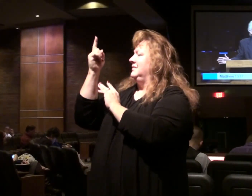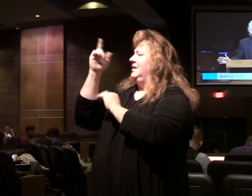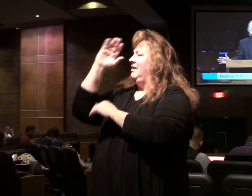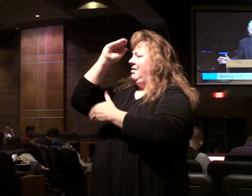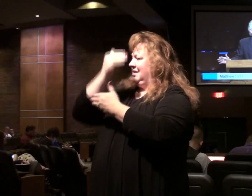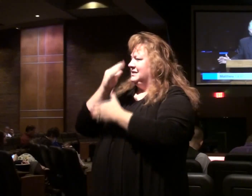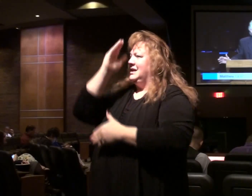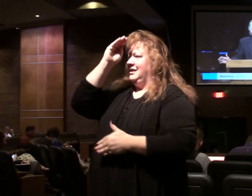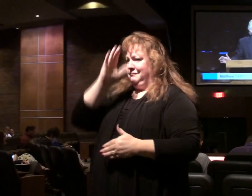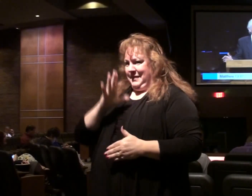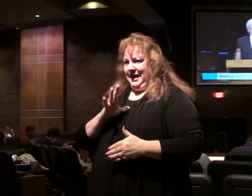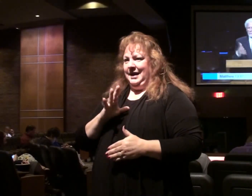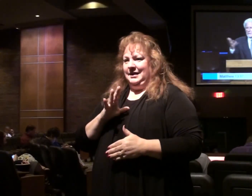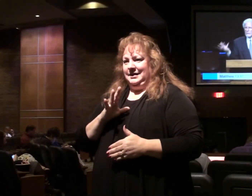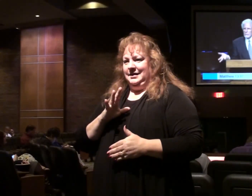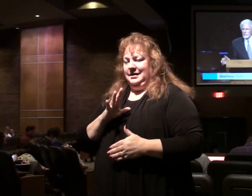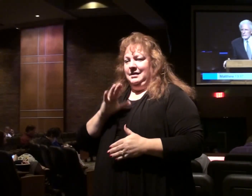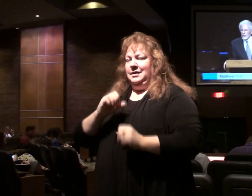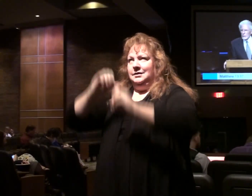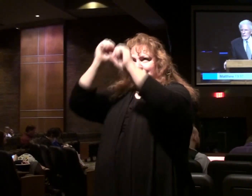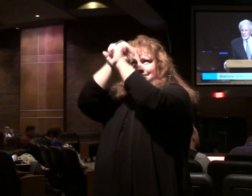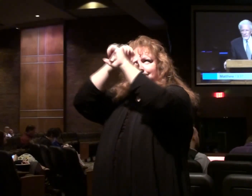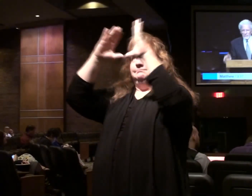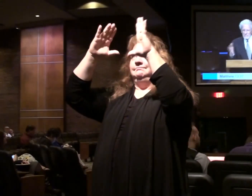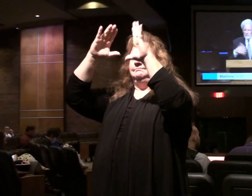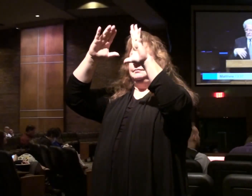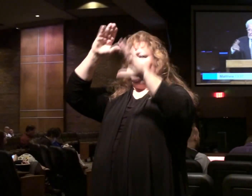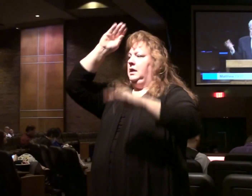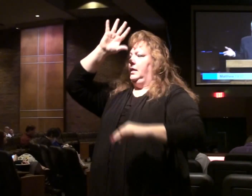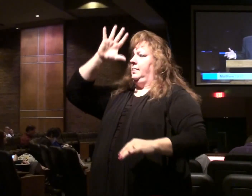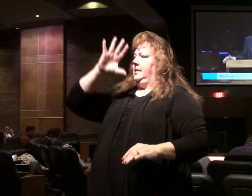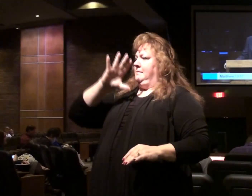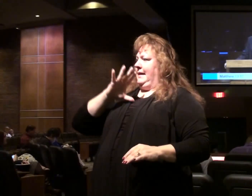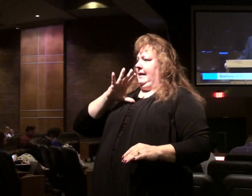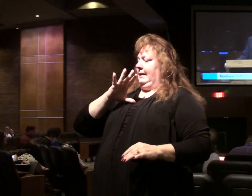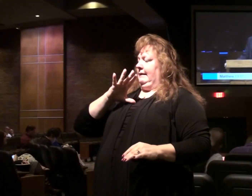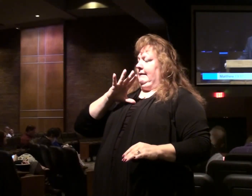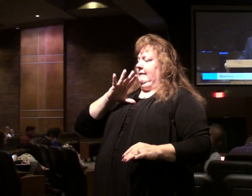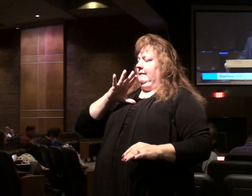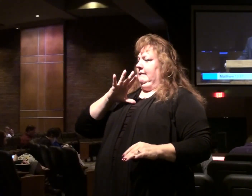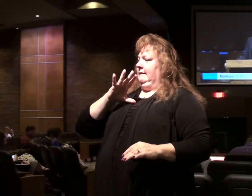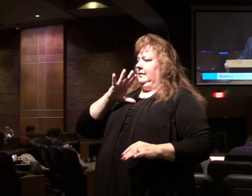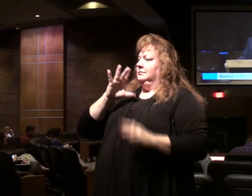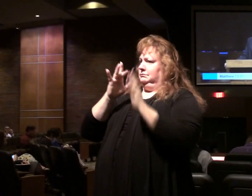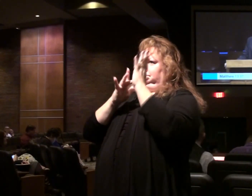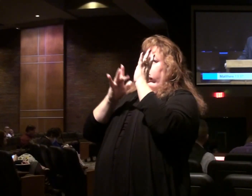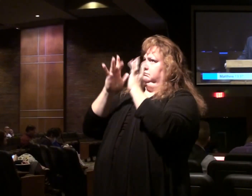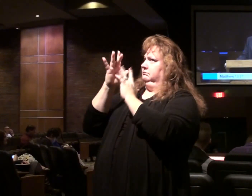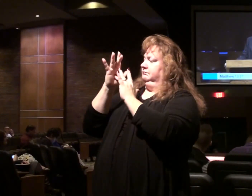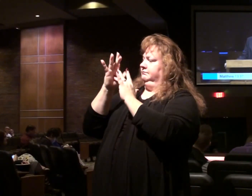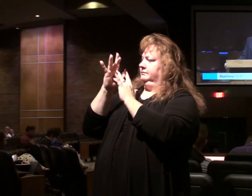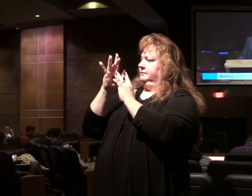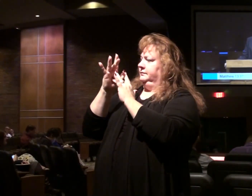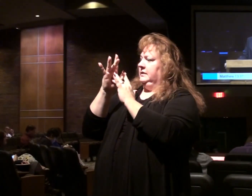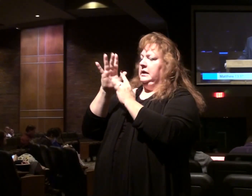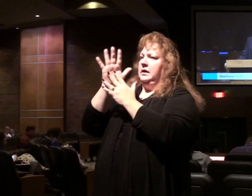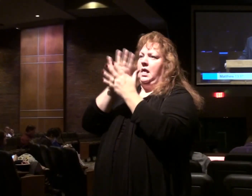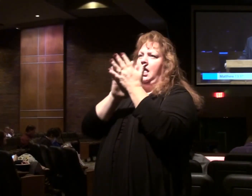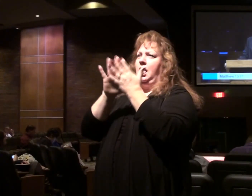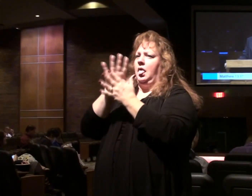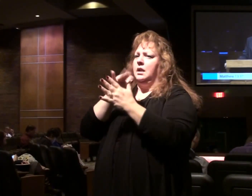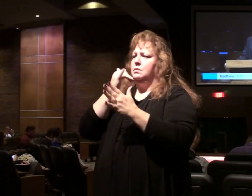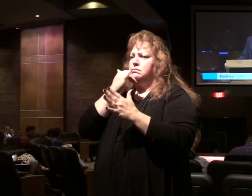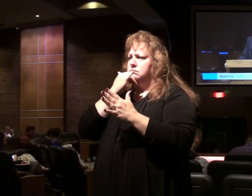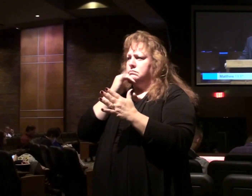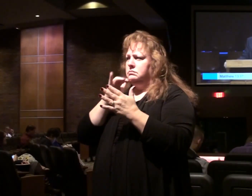So take it that is the picture of the sower. He's not mixing things here that would make it confusing in the wrong